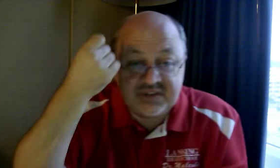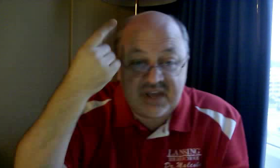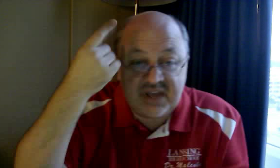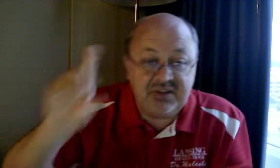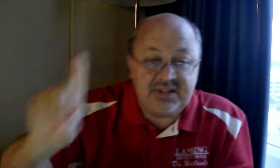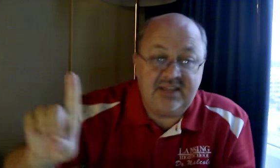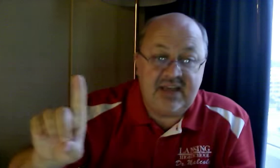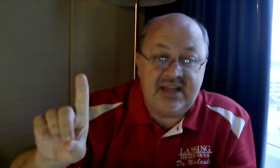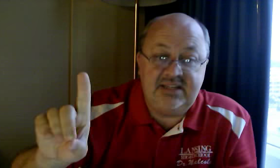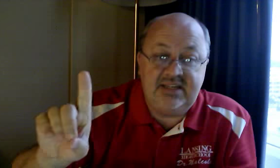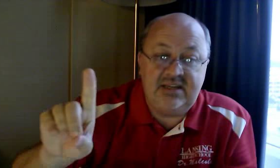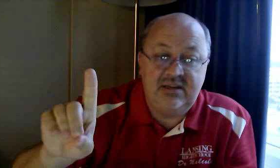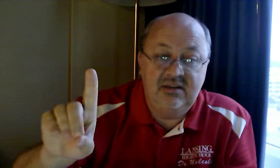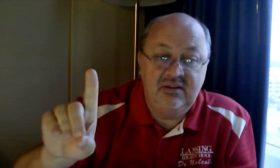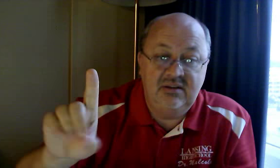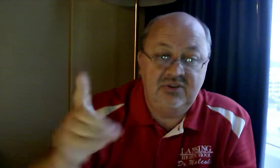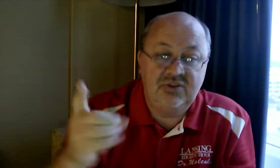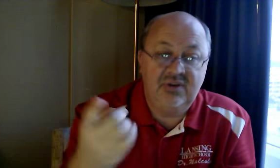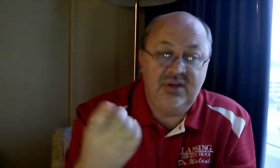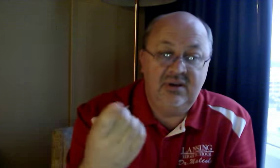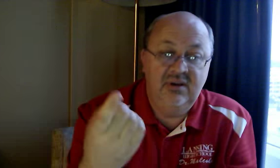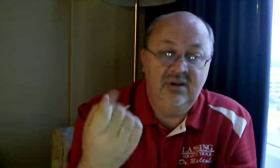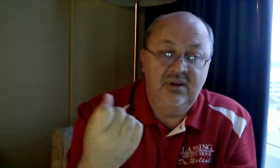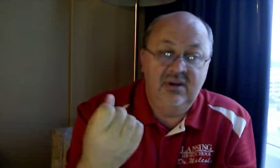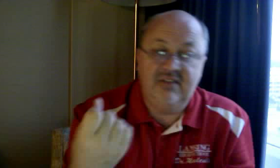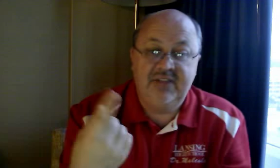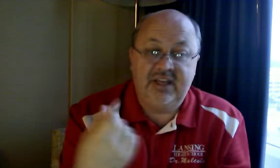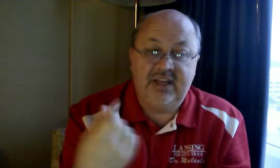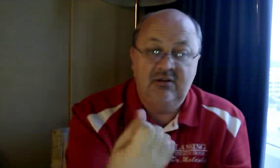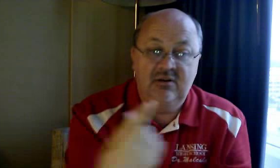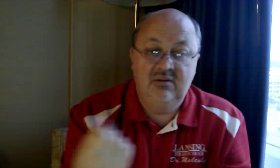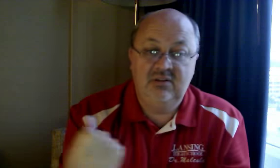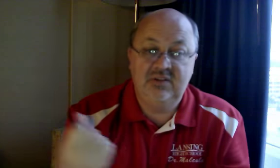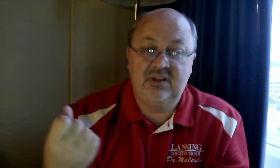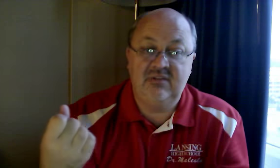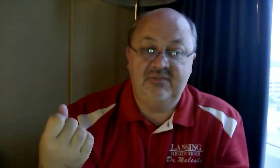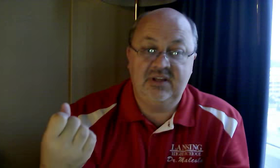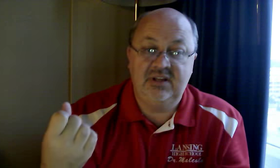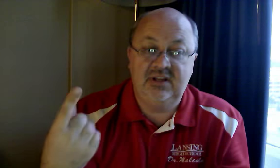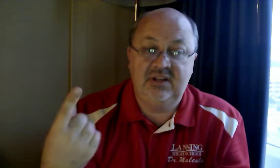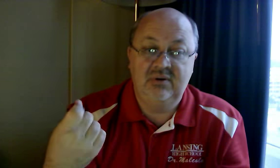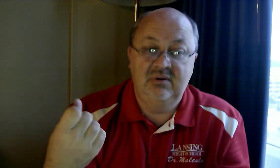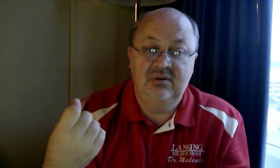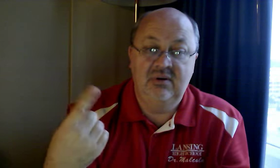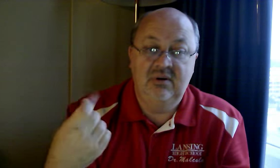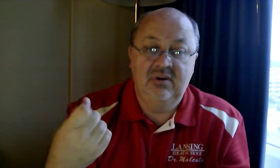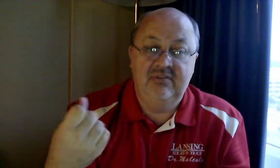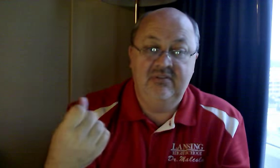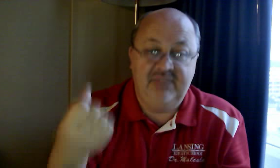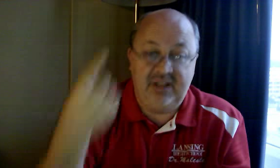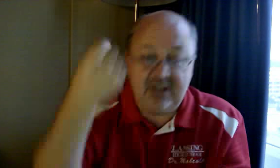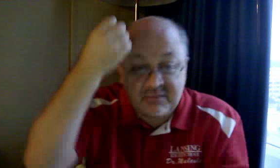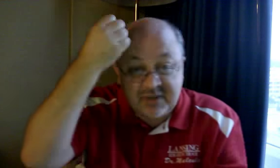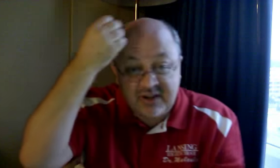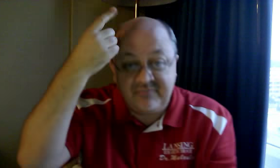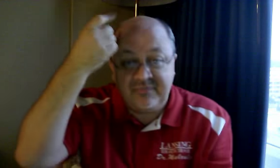Understand, you take that D, you turn it, you flick it. Just like you're flicking a number. Flick, flick. Up by your head.